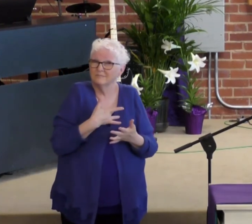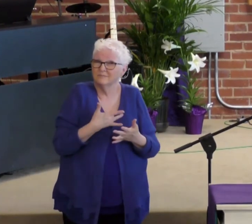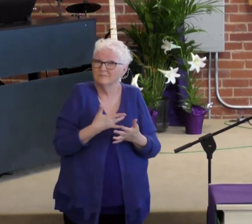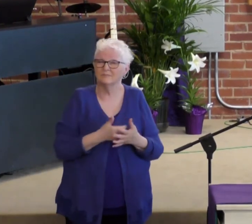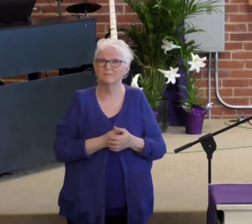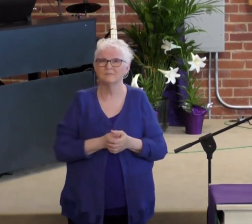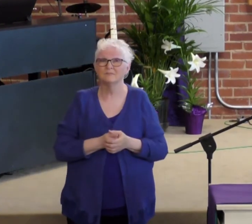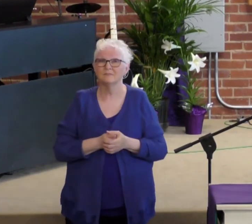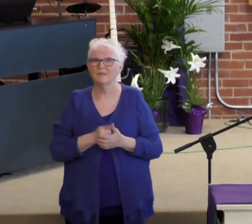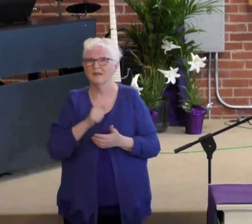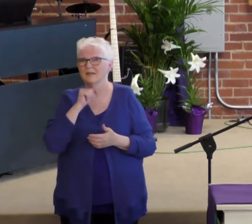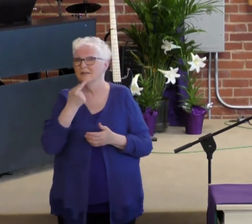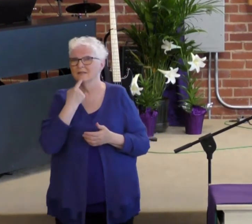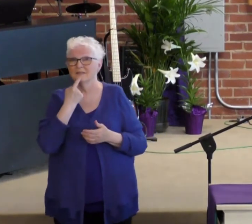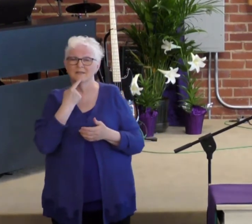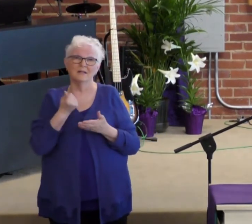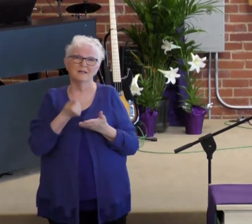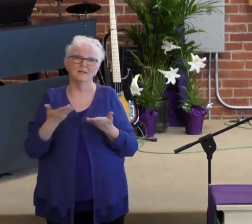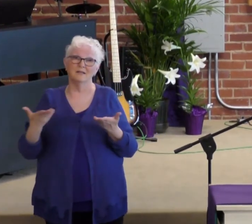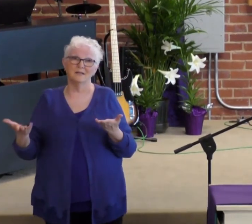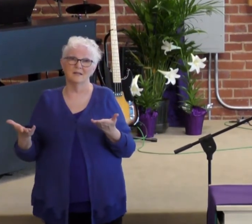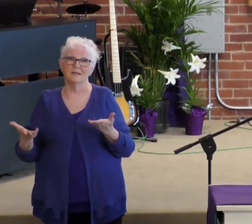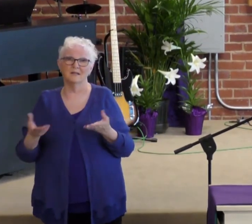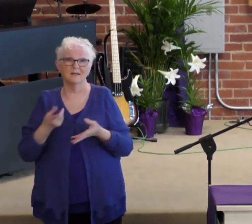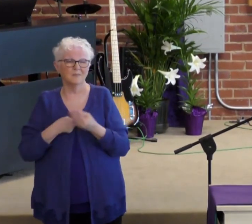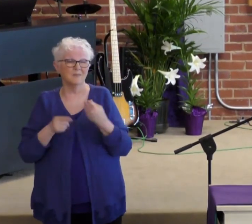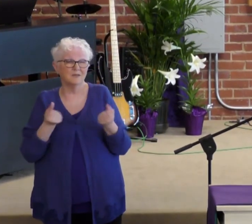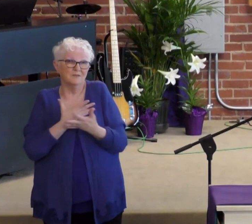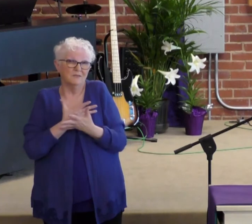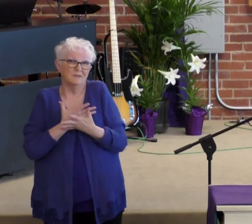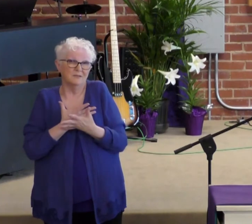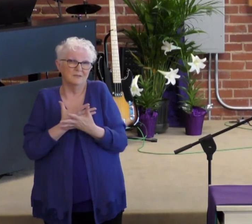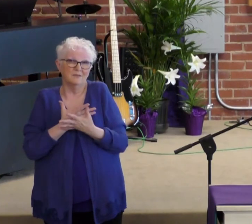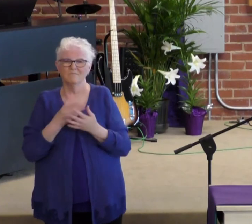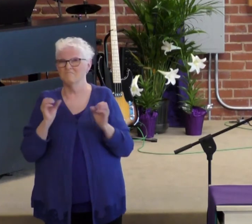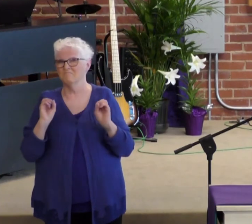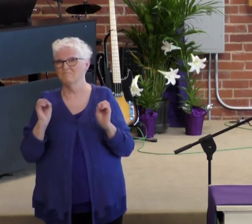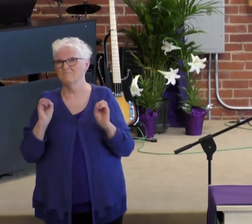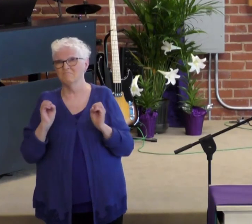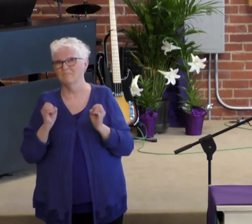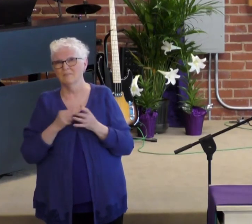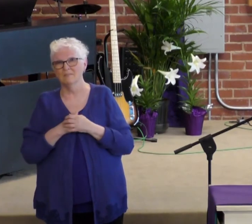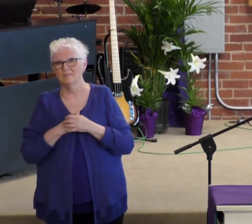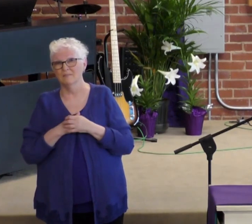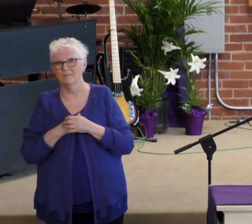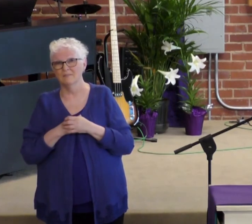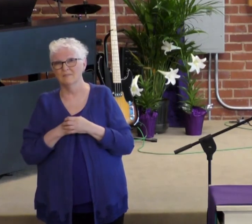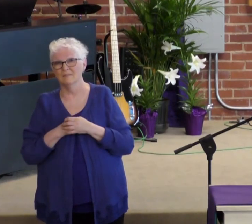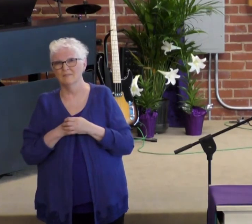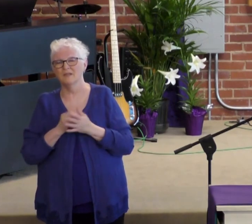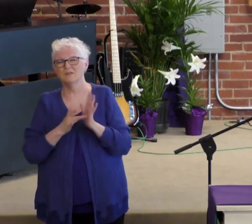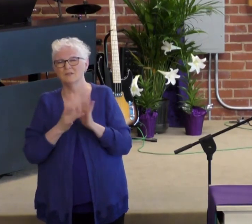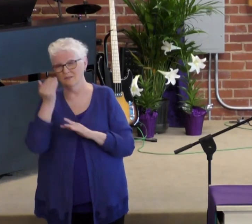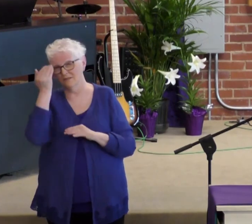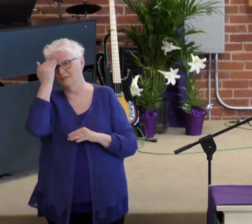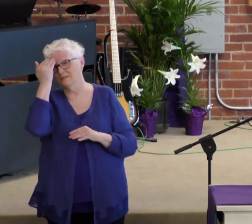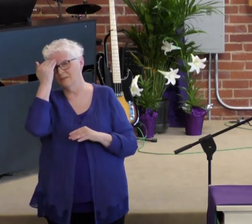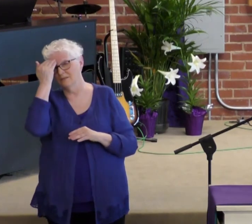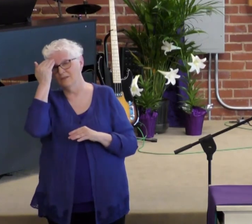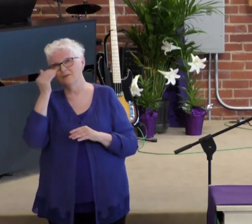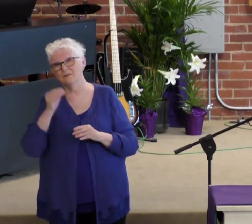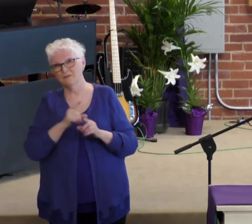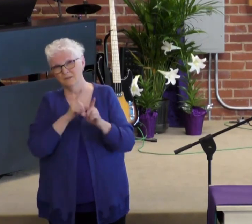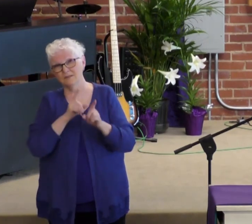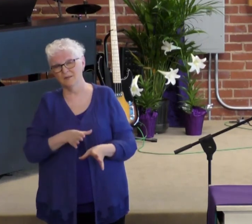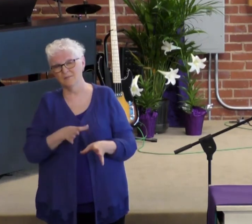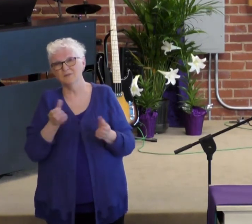say anything about their fear. He didn't say anything about it. He knew they were afraid.